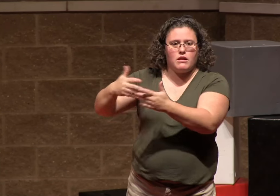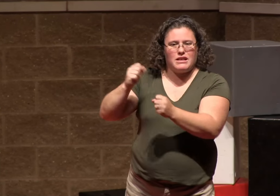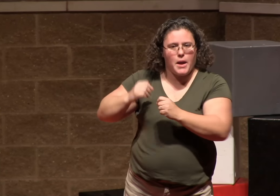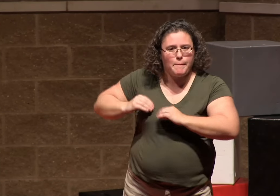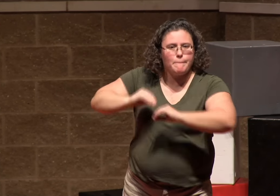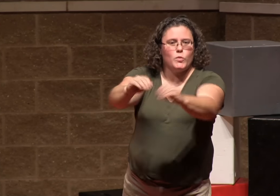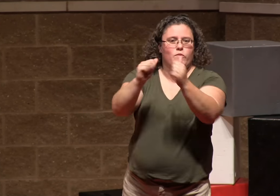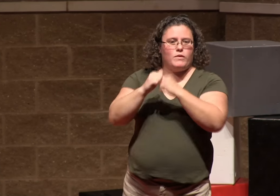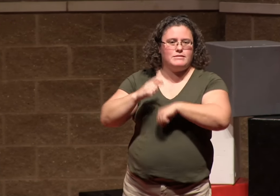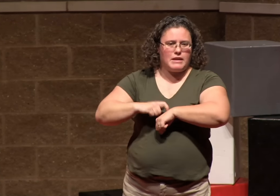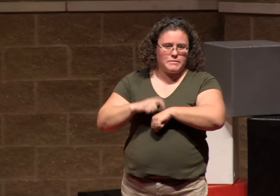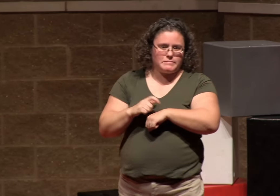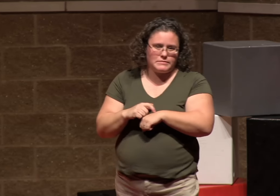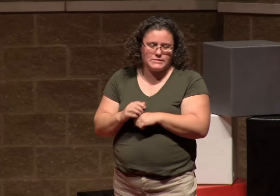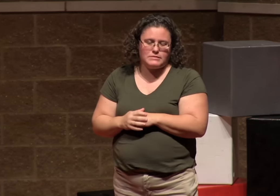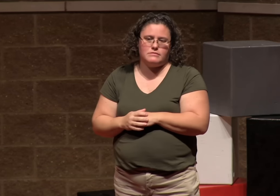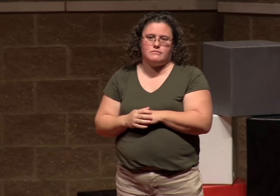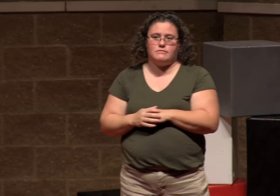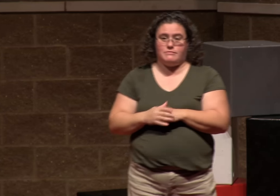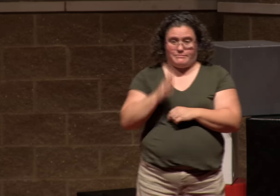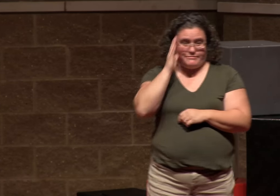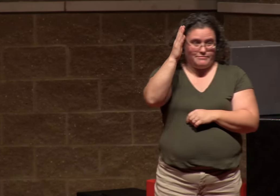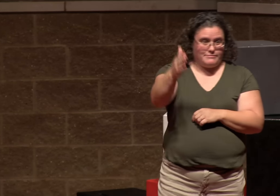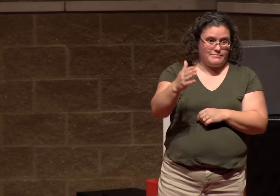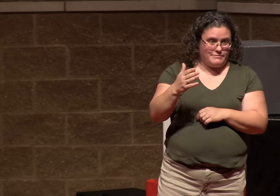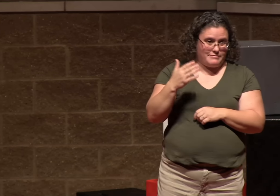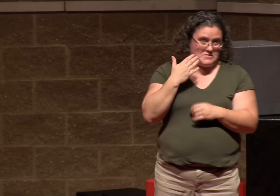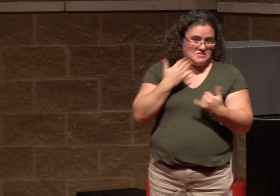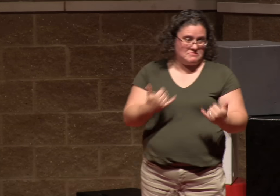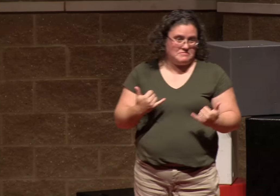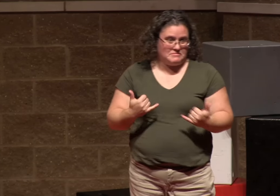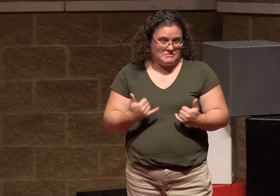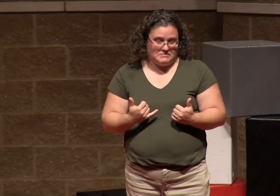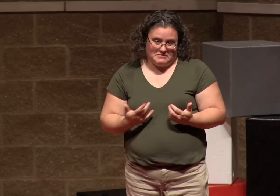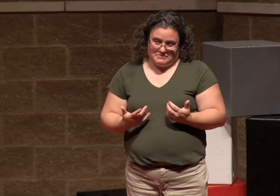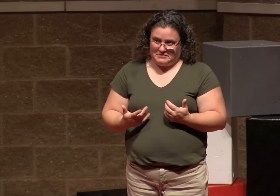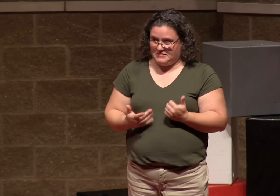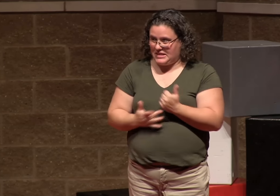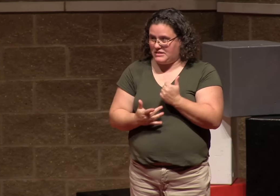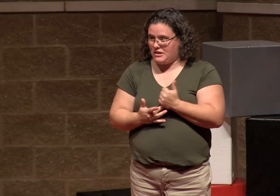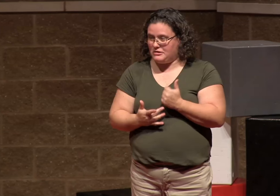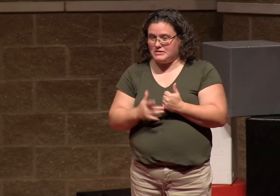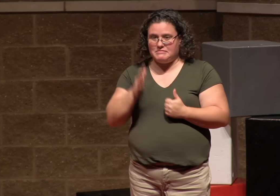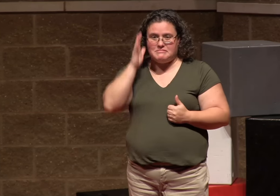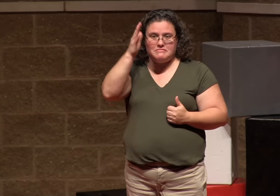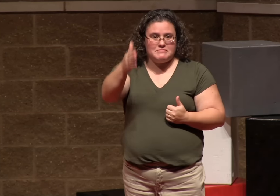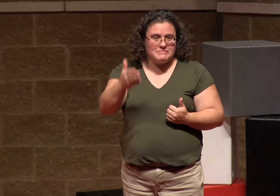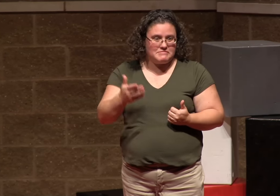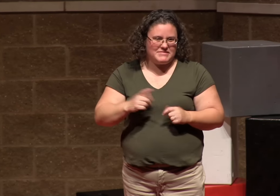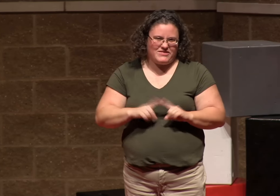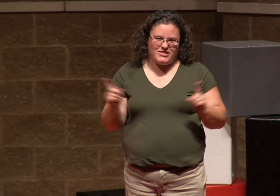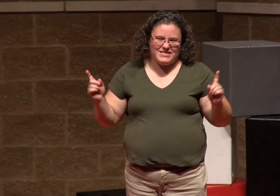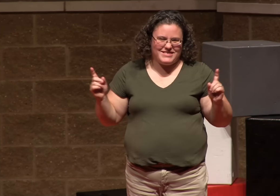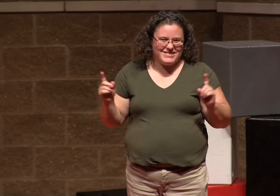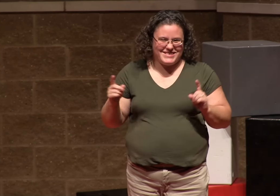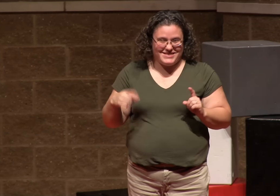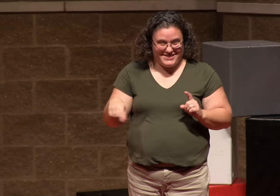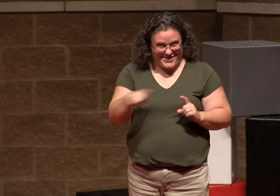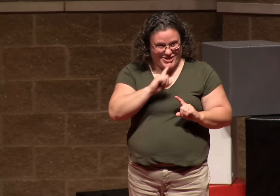So we had to just abandon everything and start from scratch and design a new way to new community. So technology into the future?